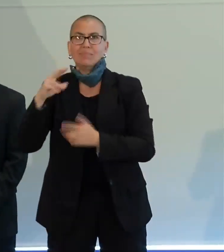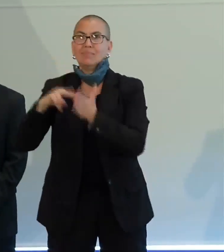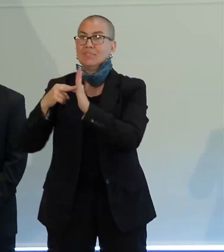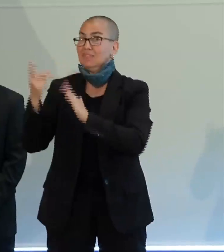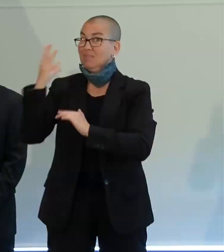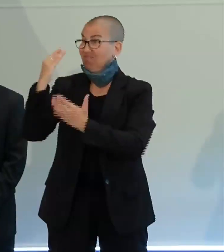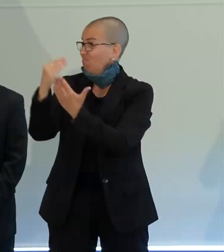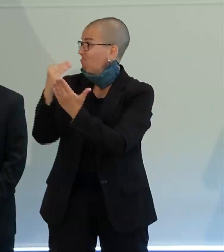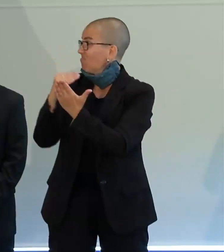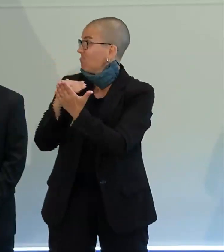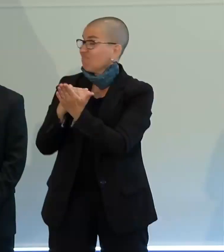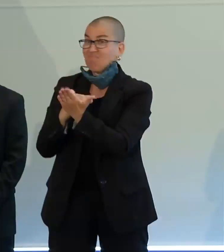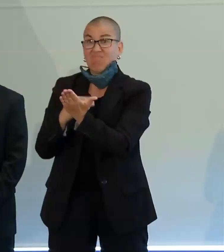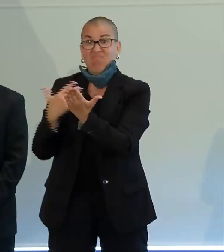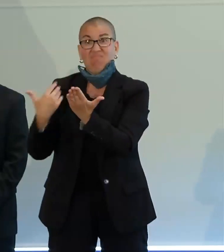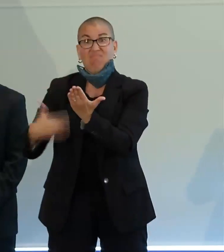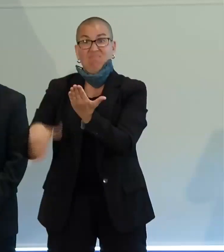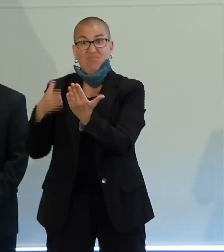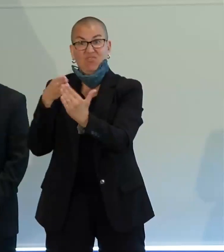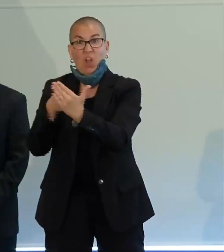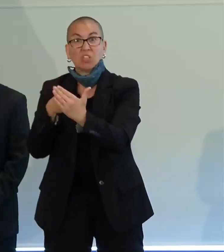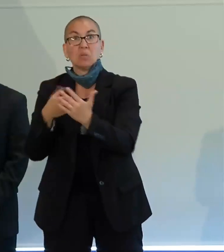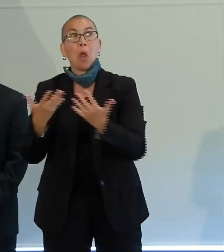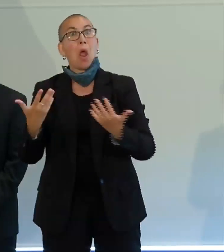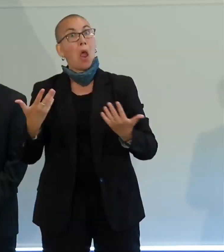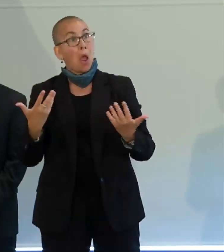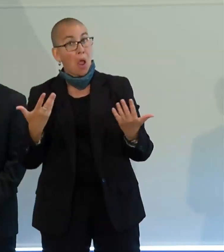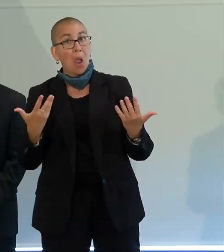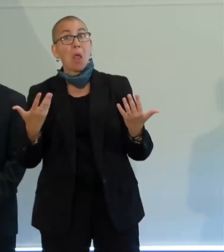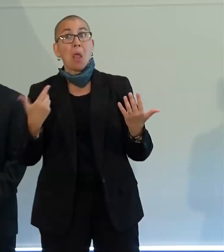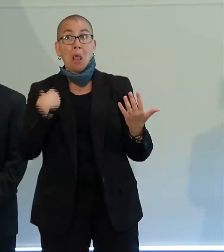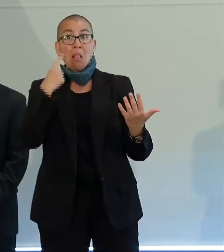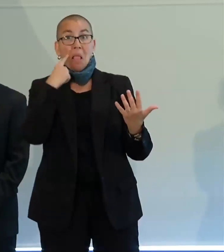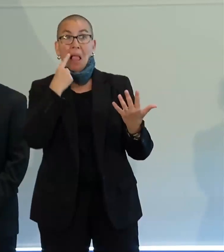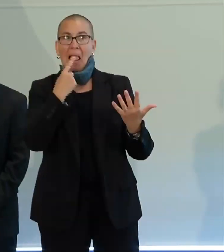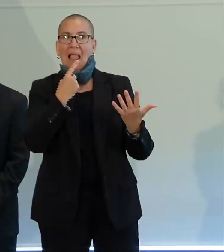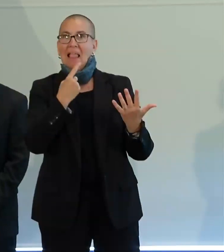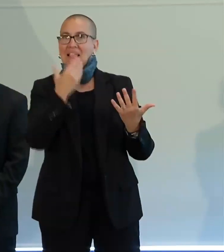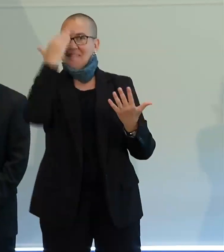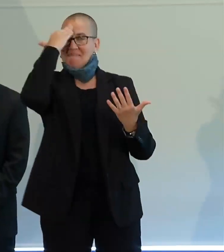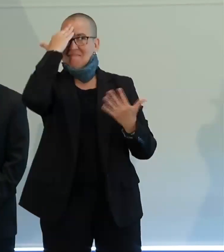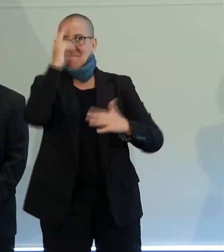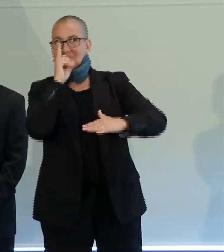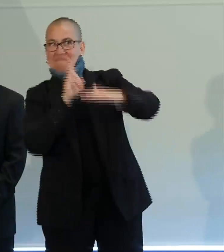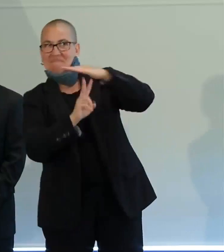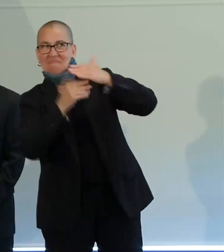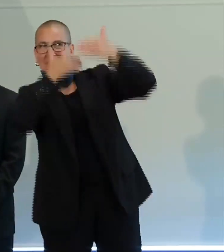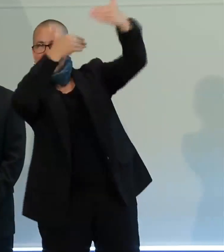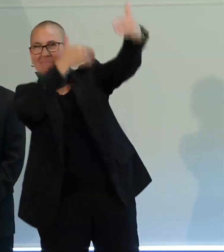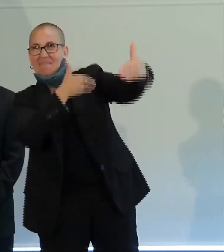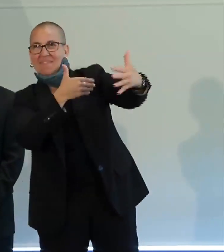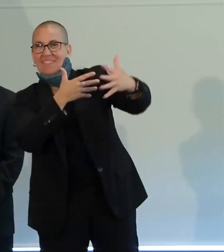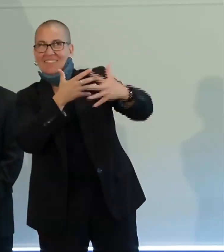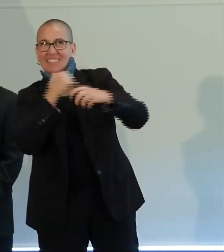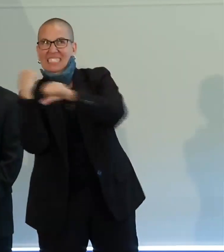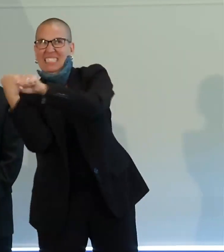You know, I think it helps me anticipate what some of the attacks on our case might be.